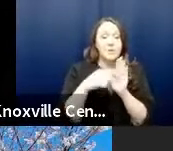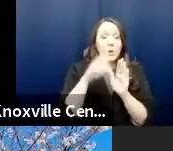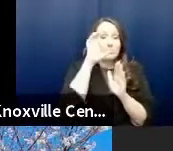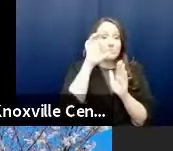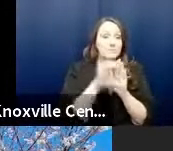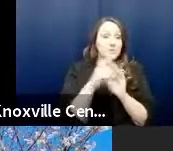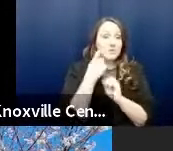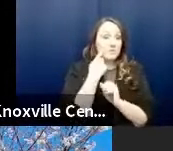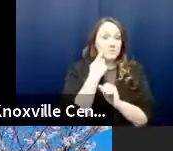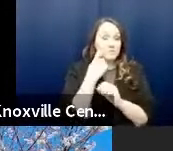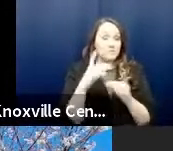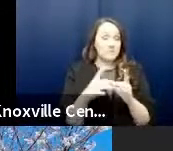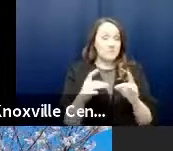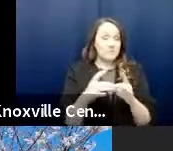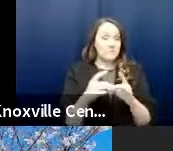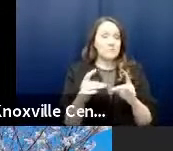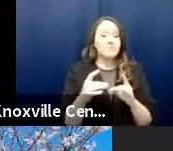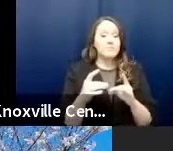Buchanan went over,